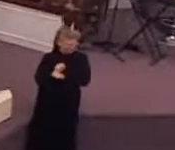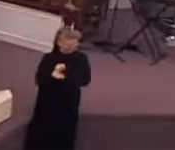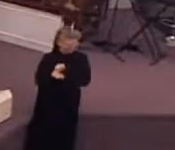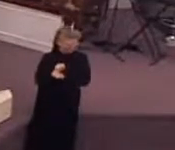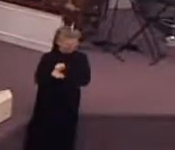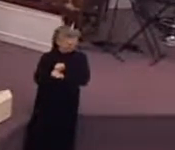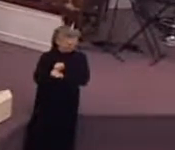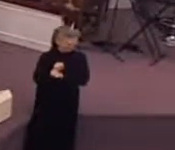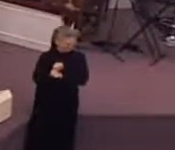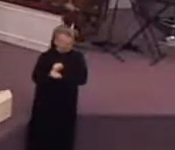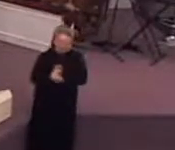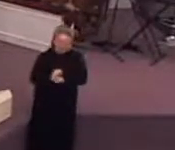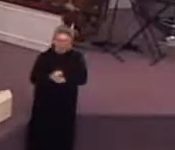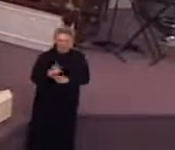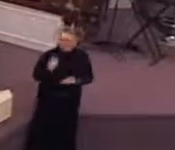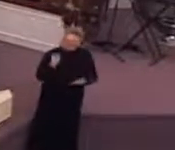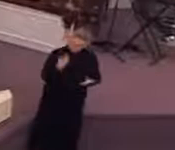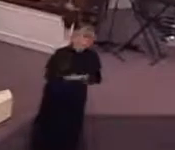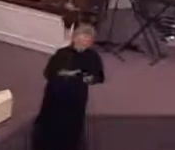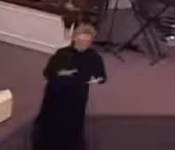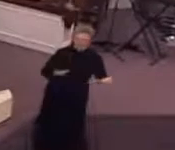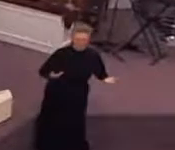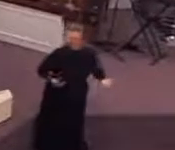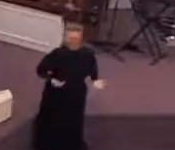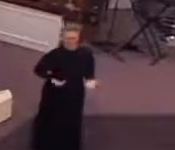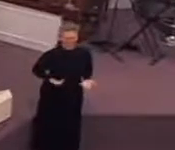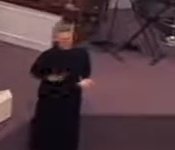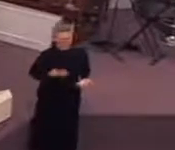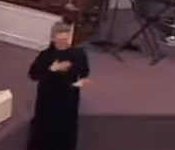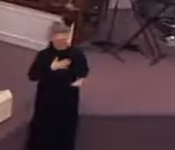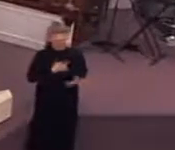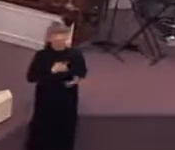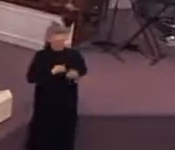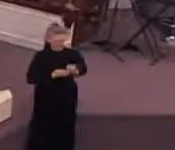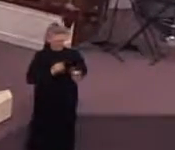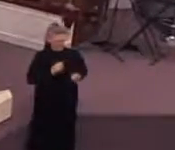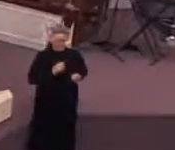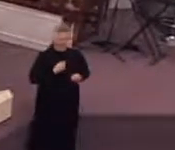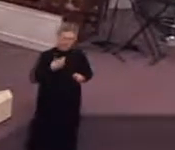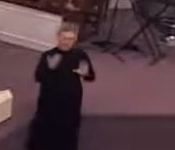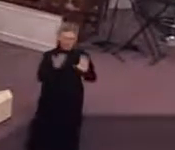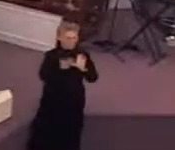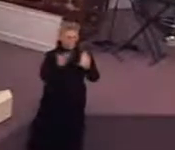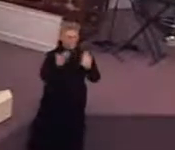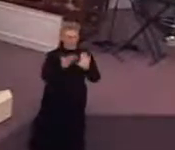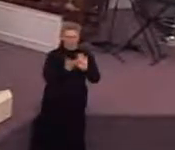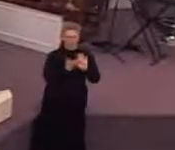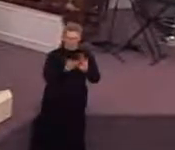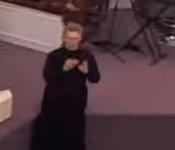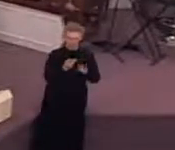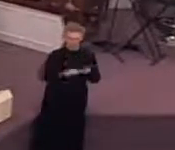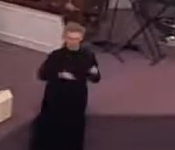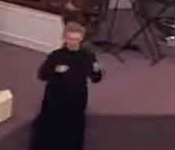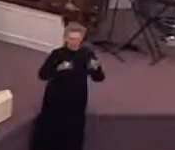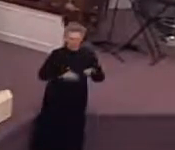I reached a place here that I really am. I'm disturbed about what's going on with media today.